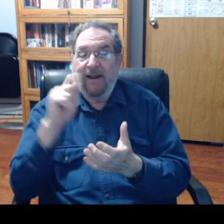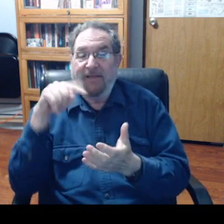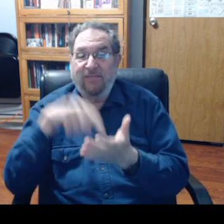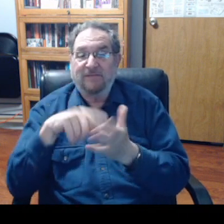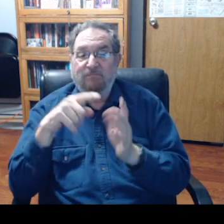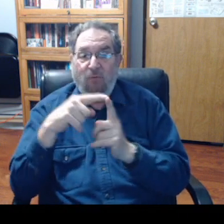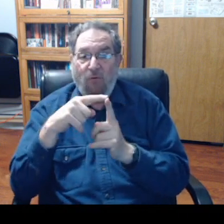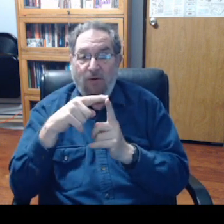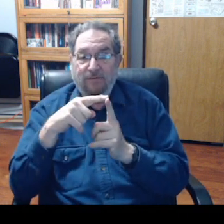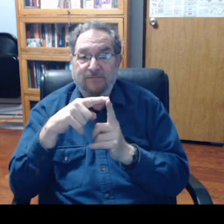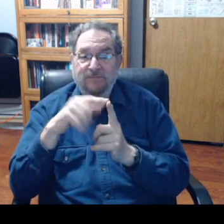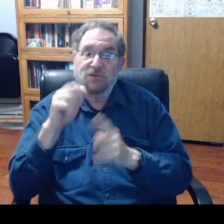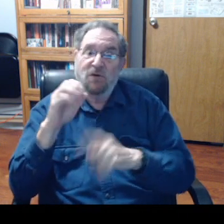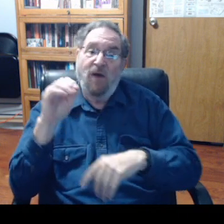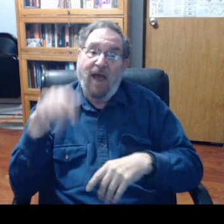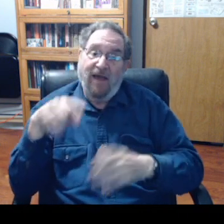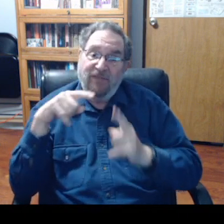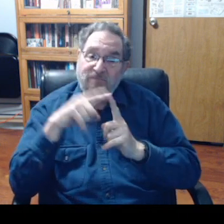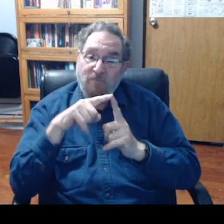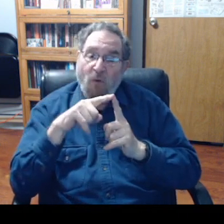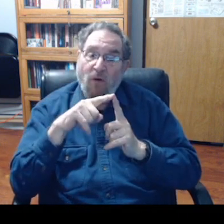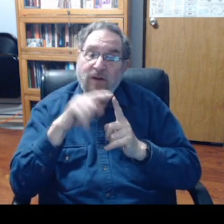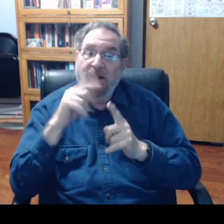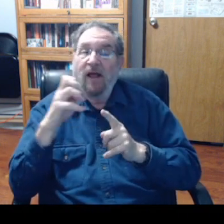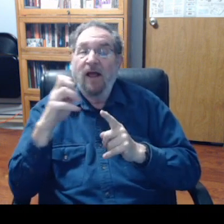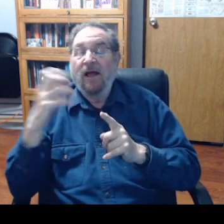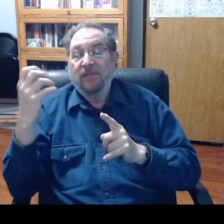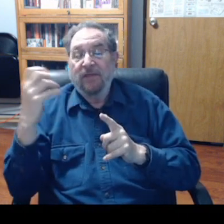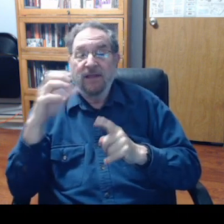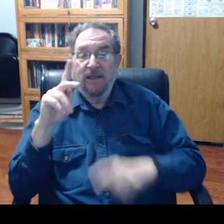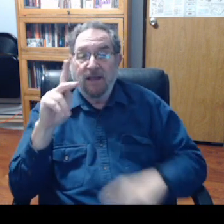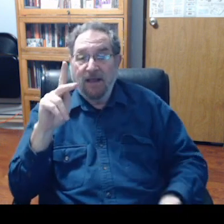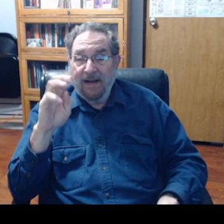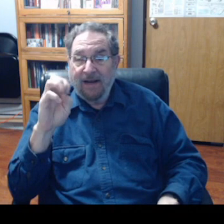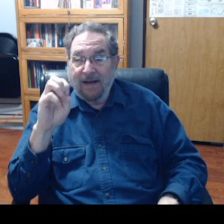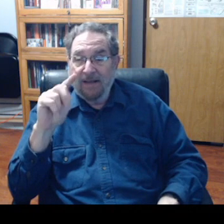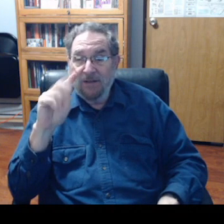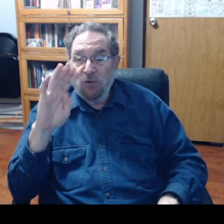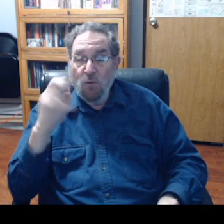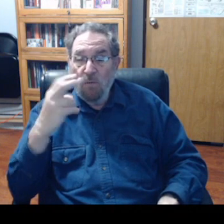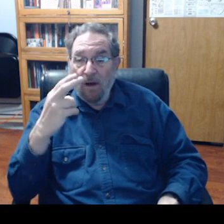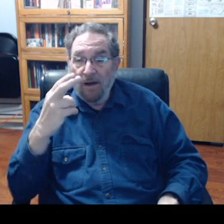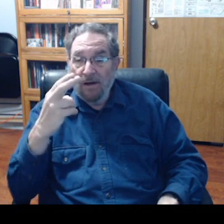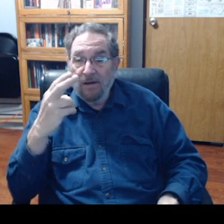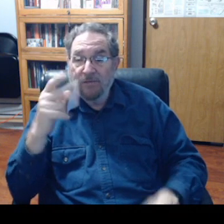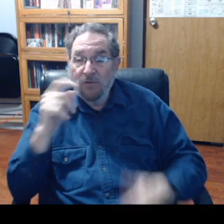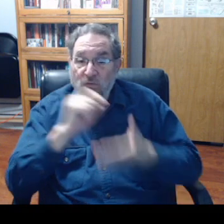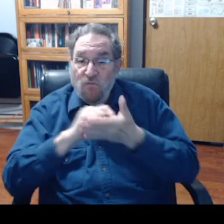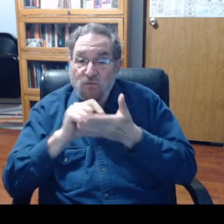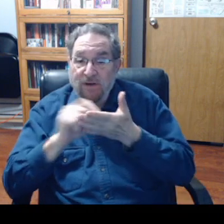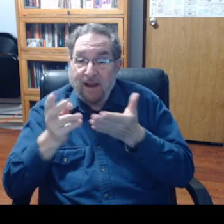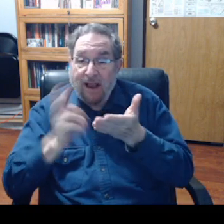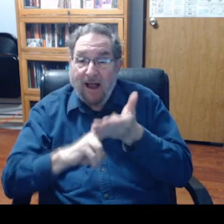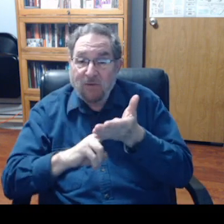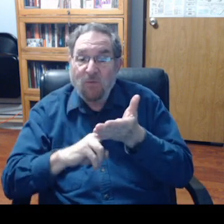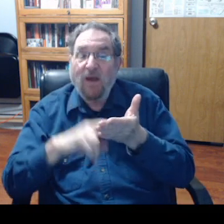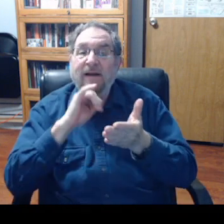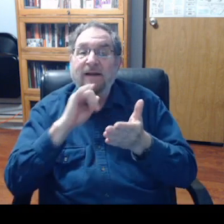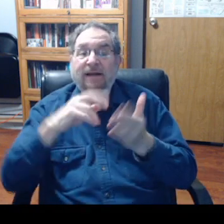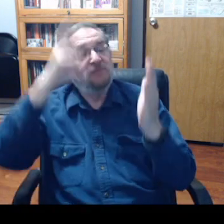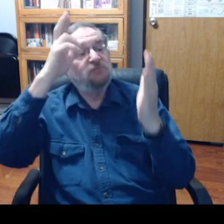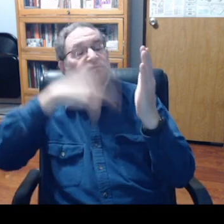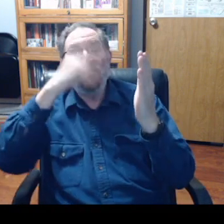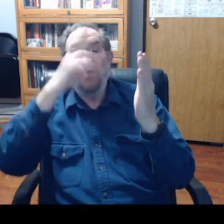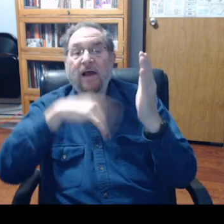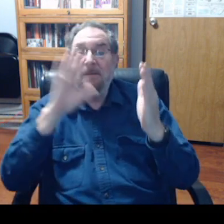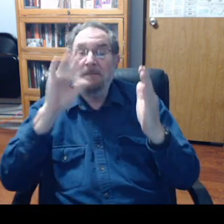married at this point. So at this point, the ketubah, the written contract,